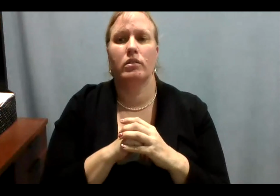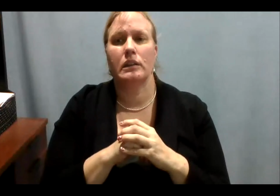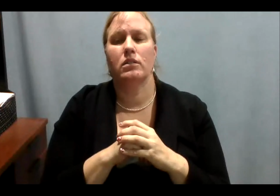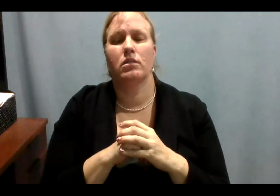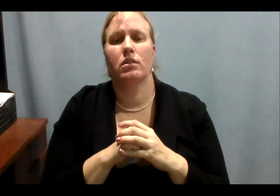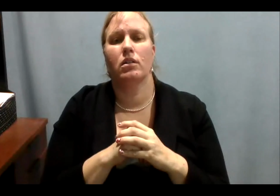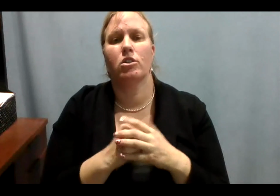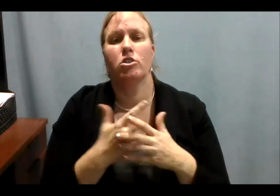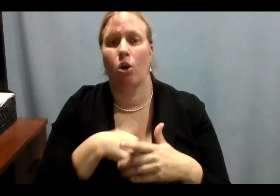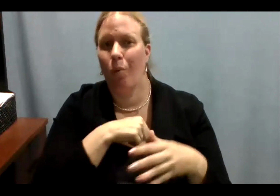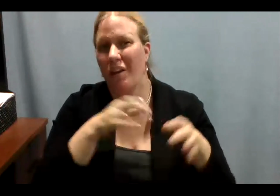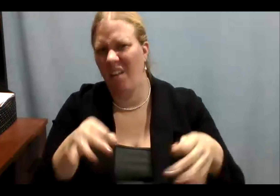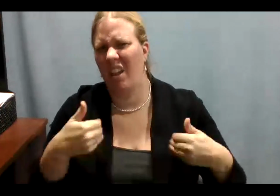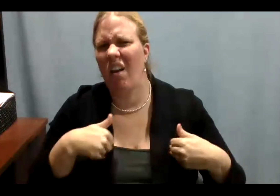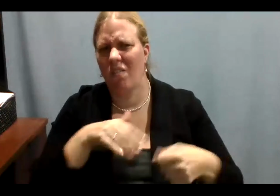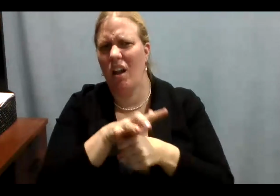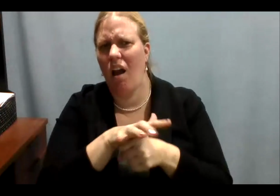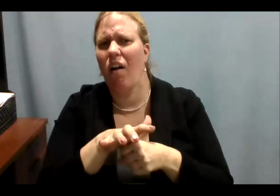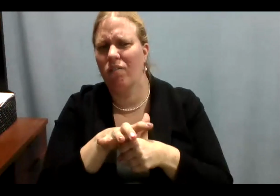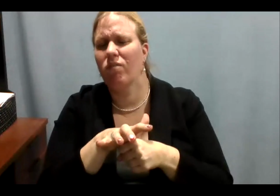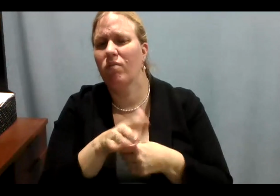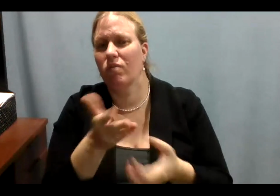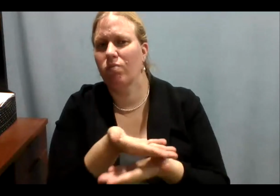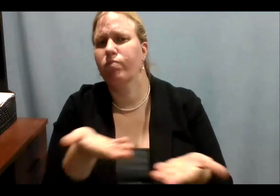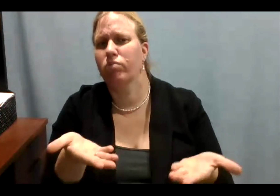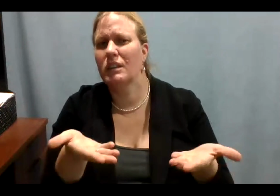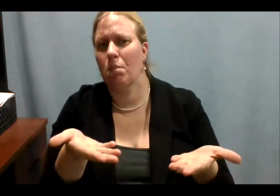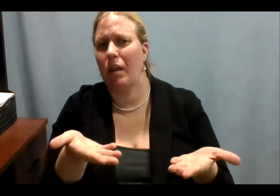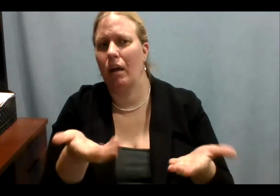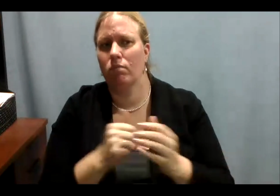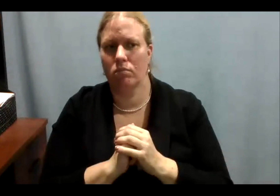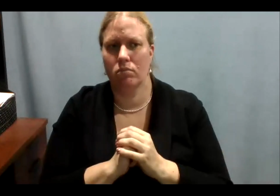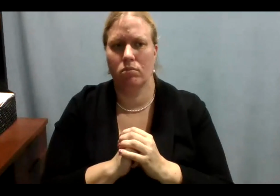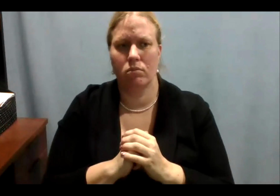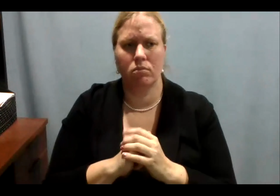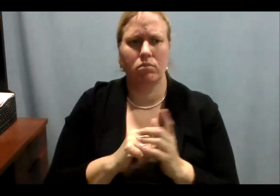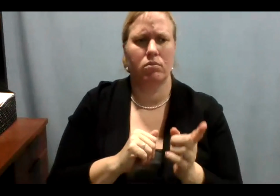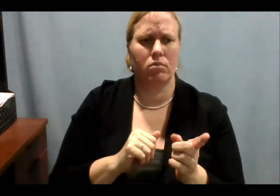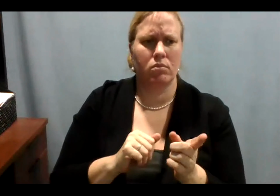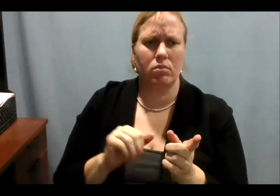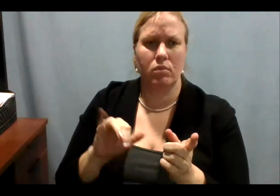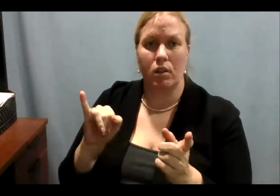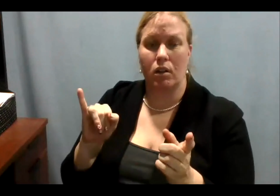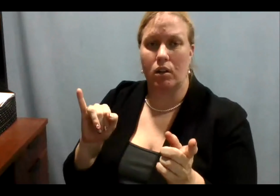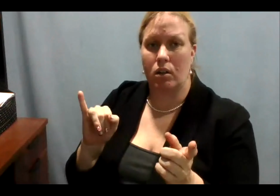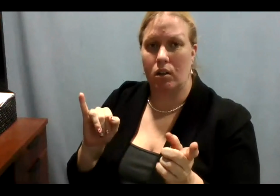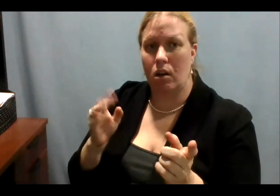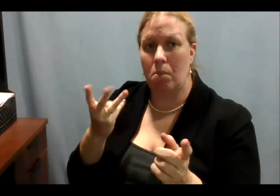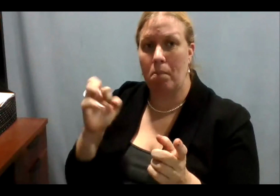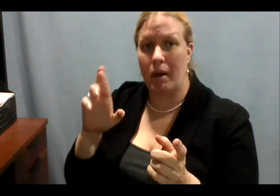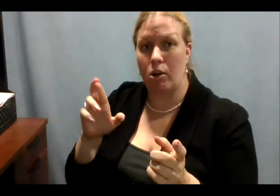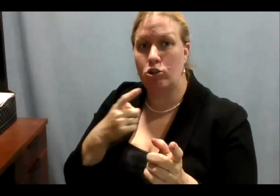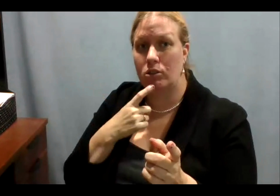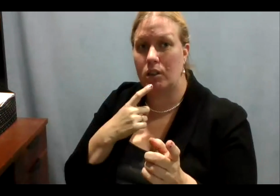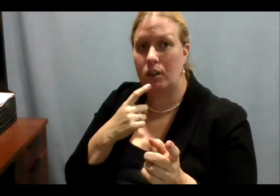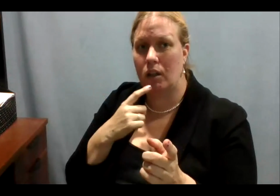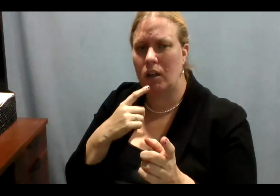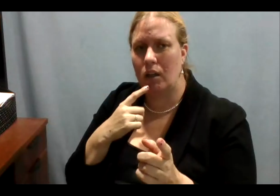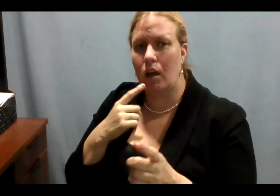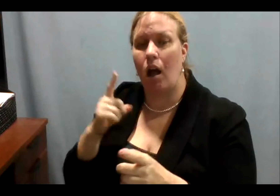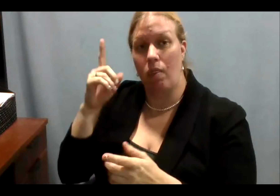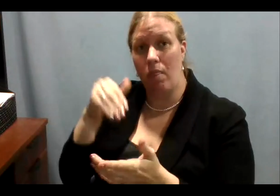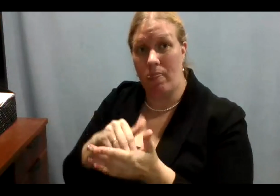we definitely have enough supply at this juncture. Just to be clear, correct me if I'm wrong, Director Bond. So the 1,000